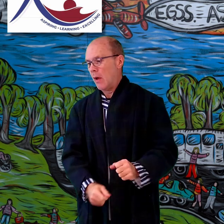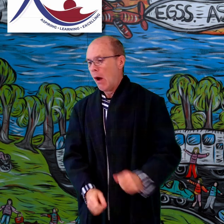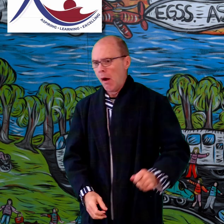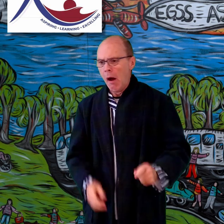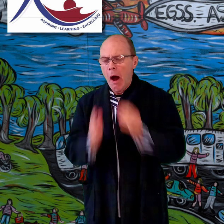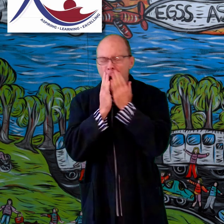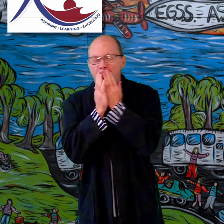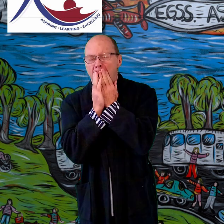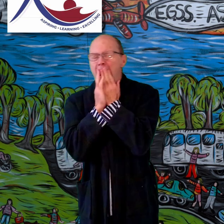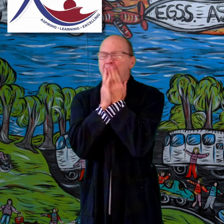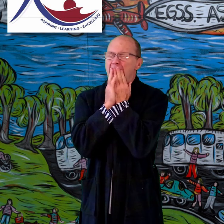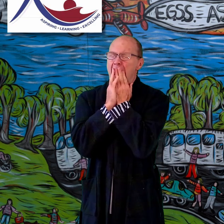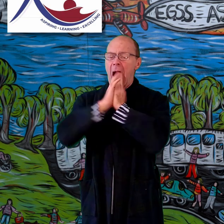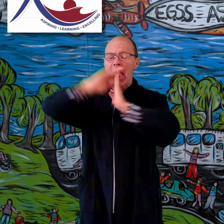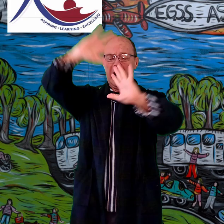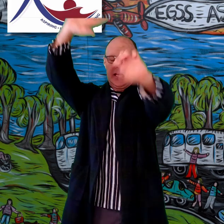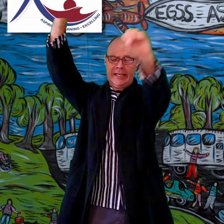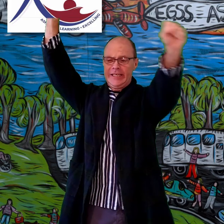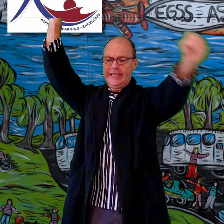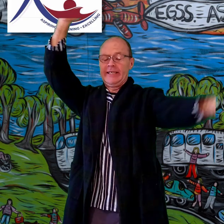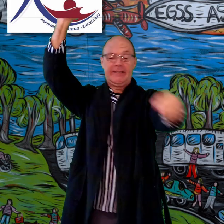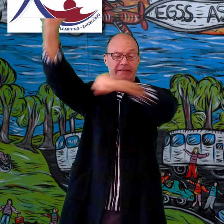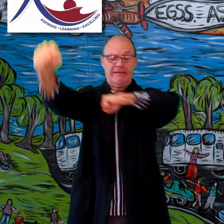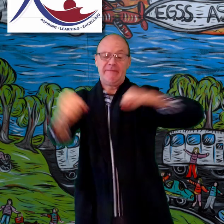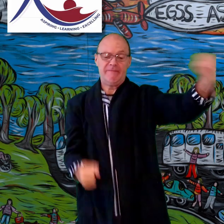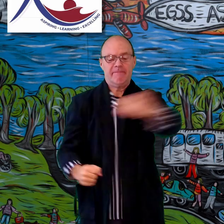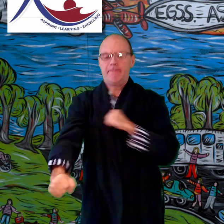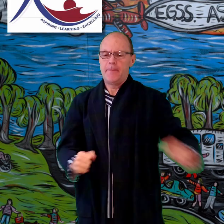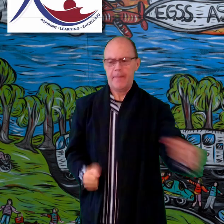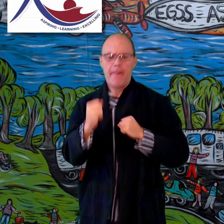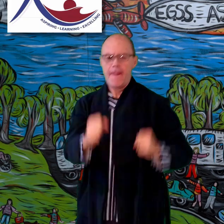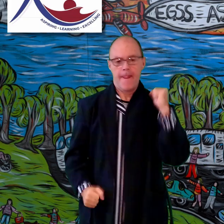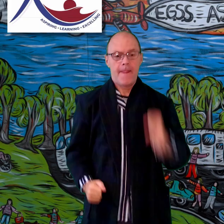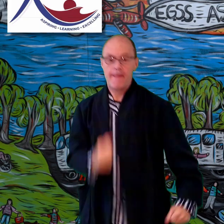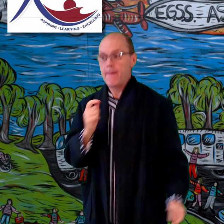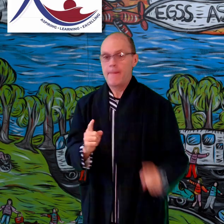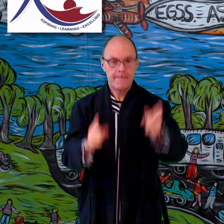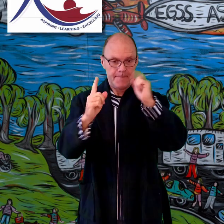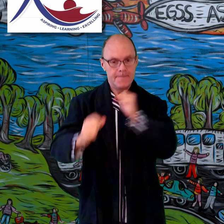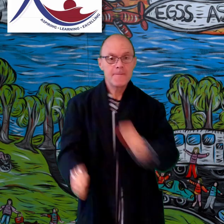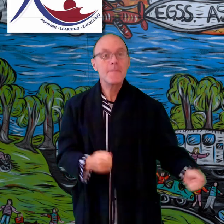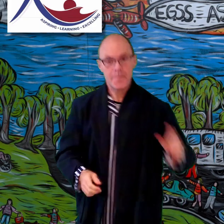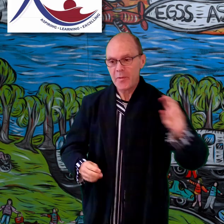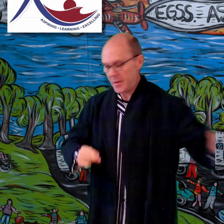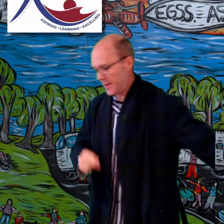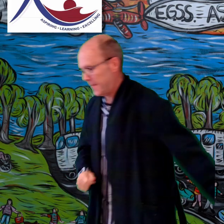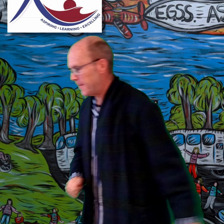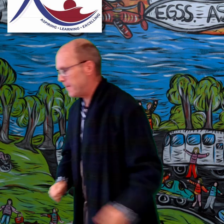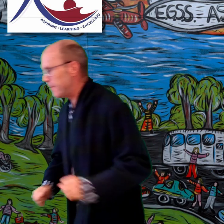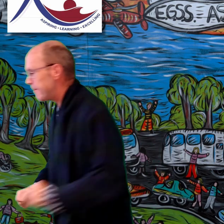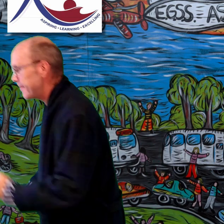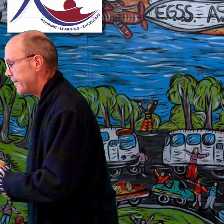Wake up, it's time to go to school. I gotta get ready, gotta be on time, cause I wanna be first at the front of the line.